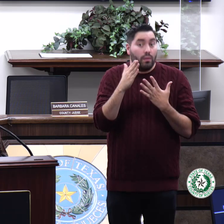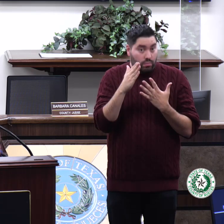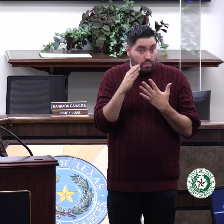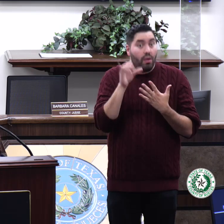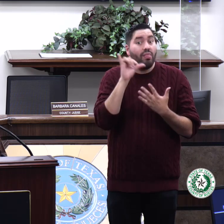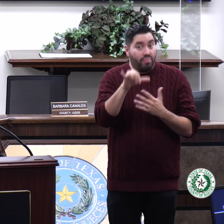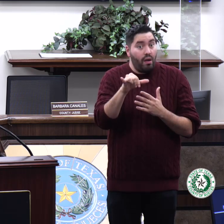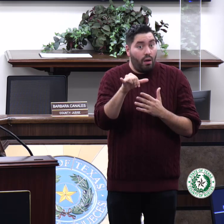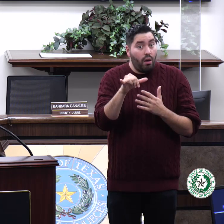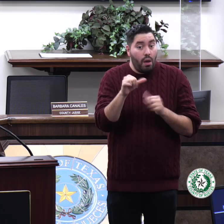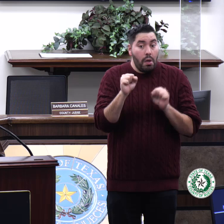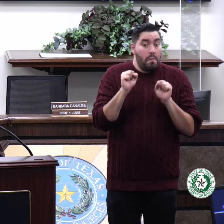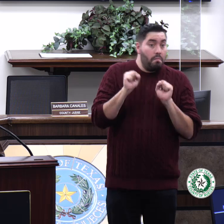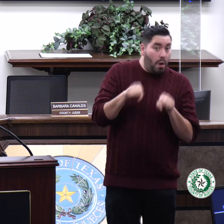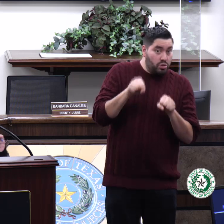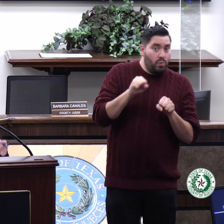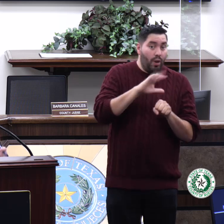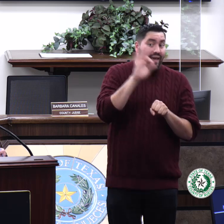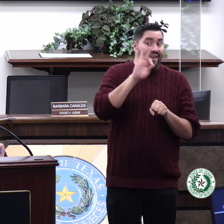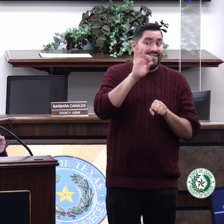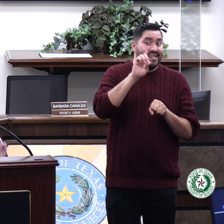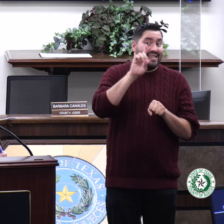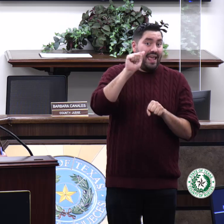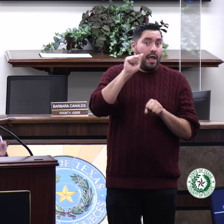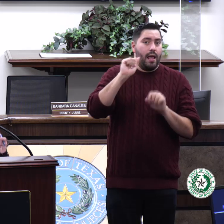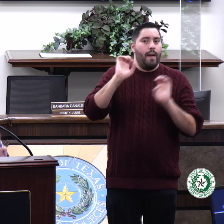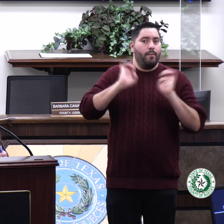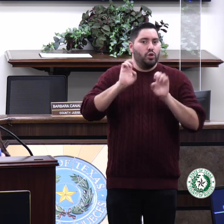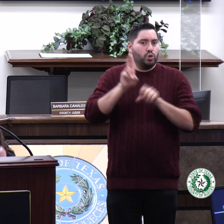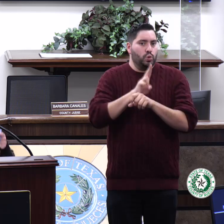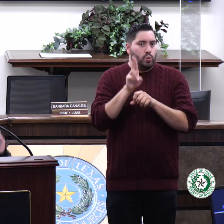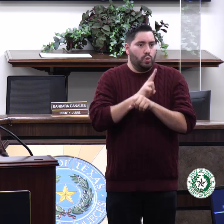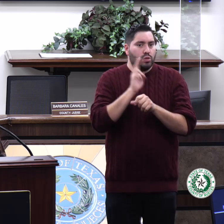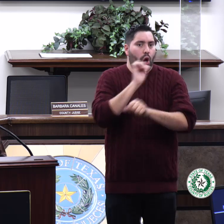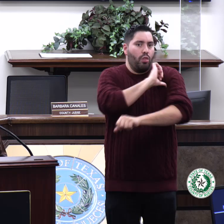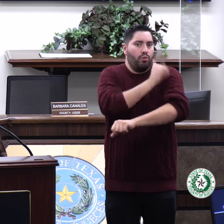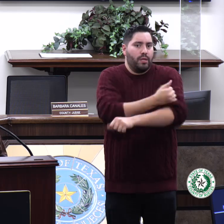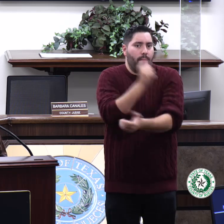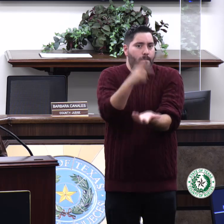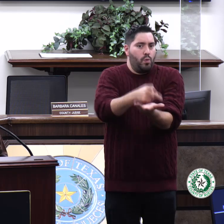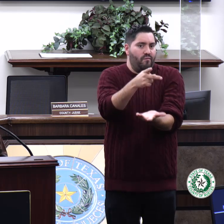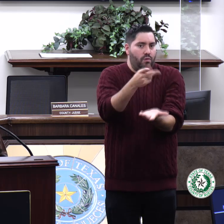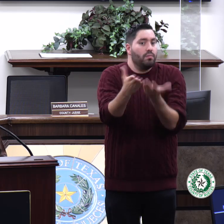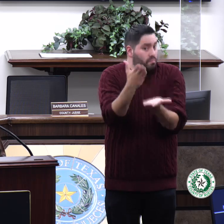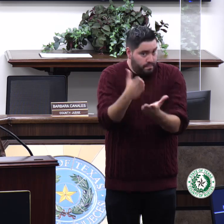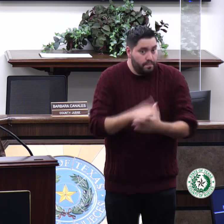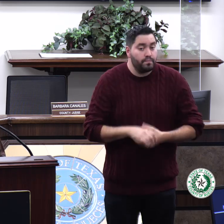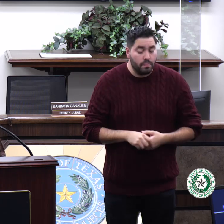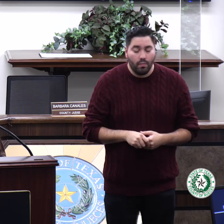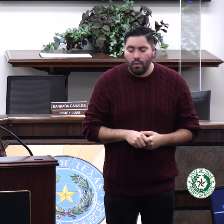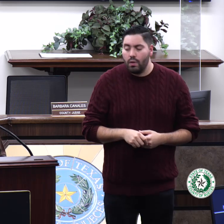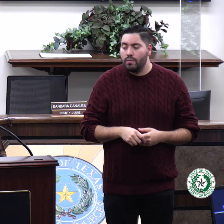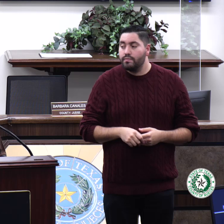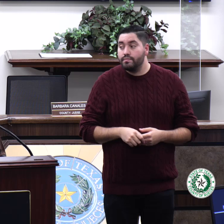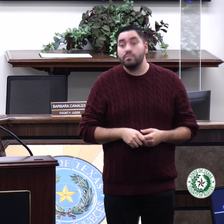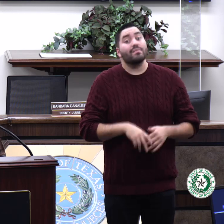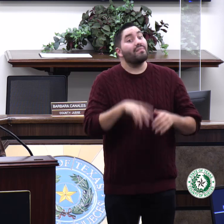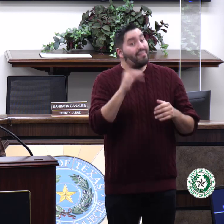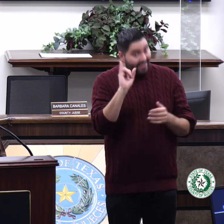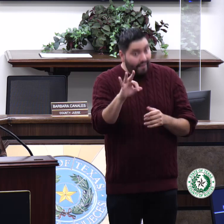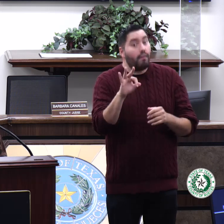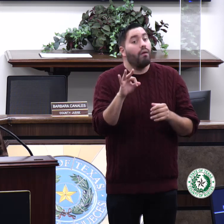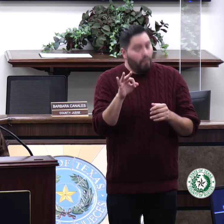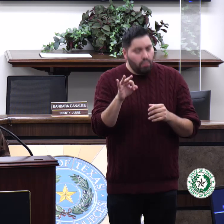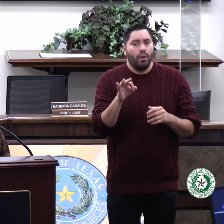this possibility of having FDA emergency use authorization approval. And it will also be